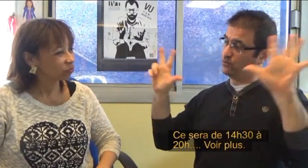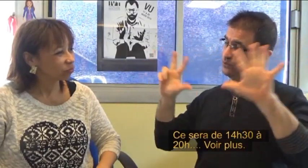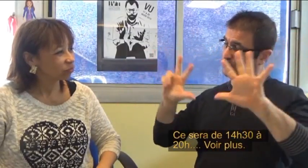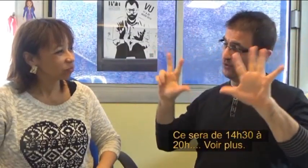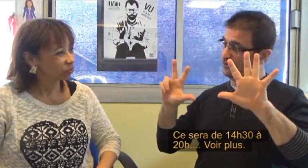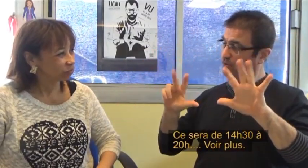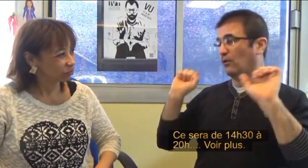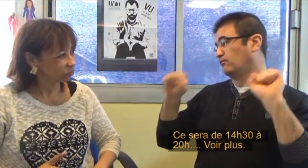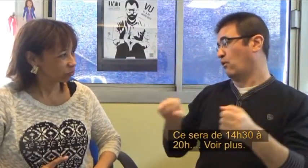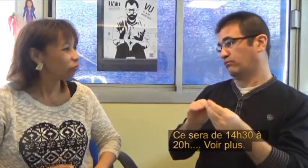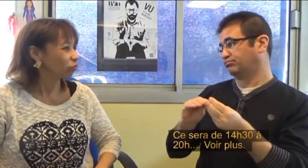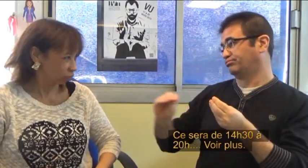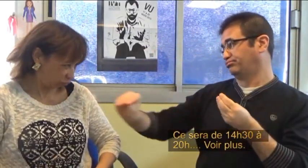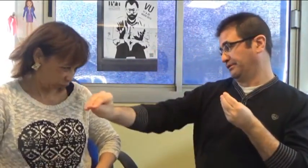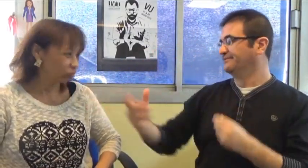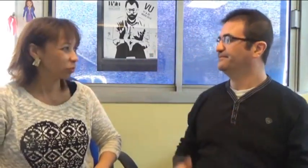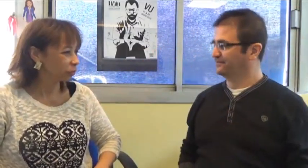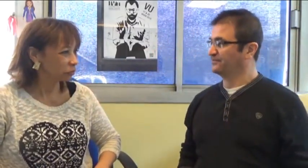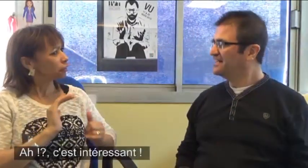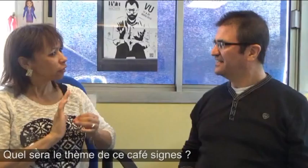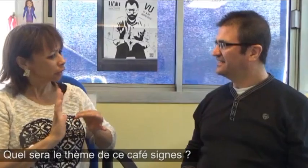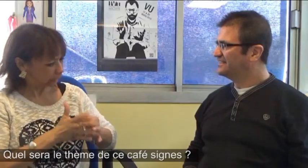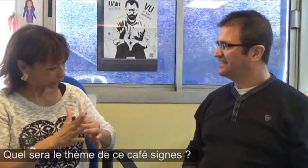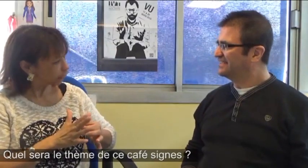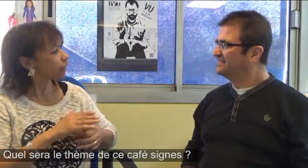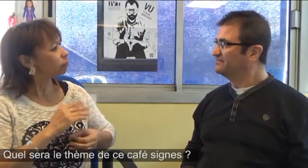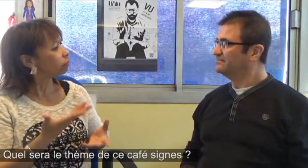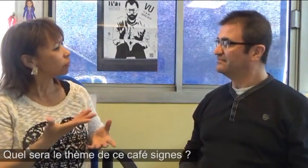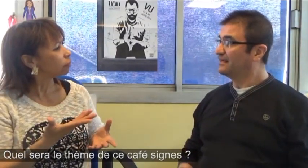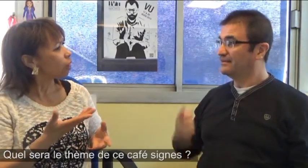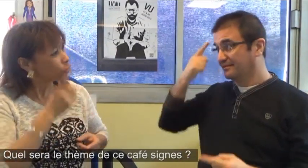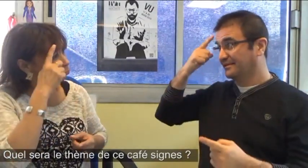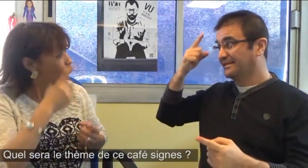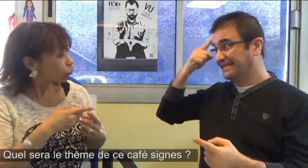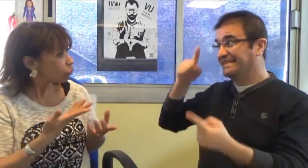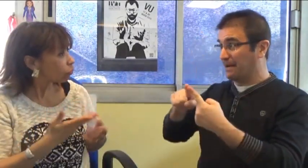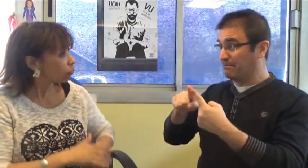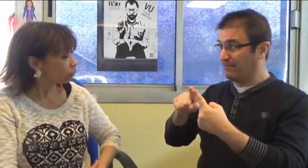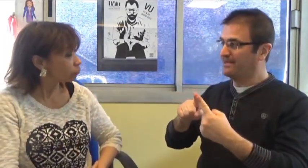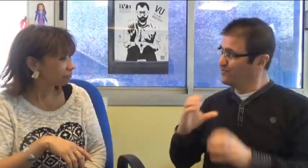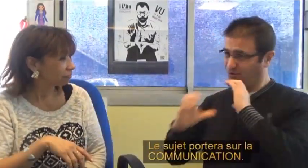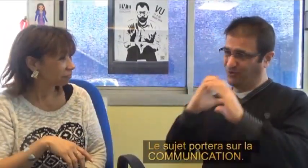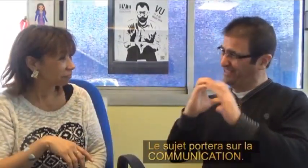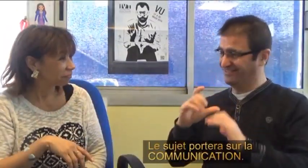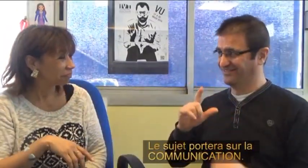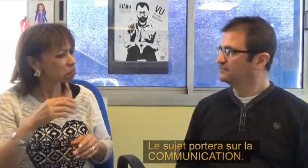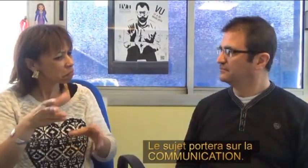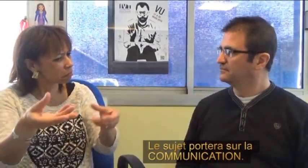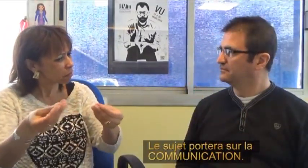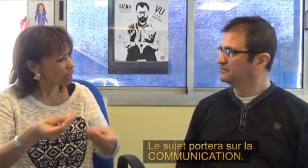slow down, take your time, it'll be alright. If you decided